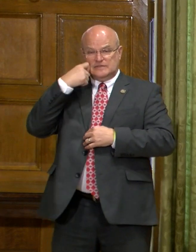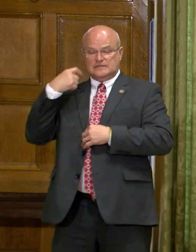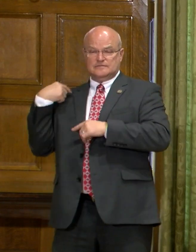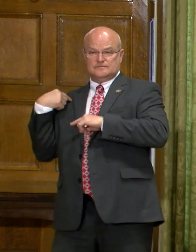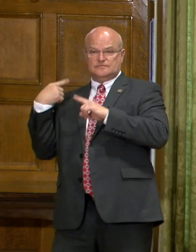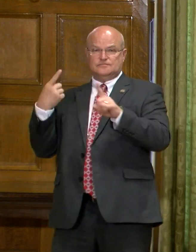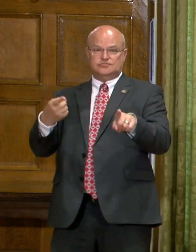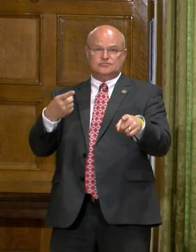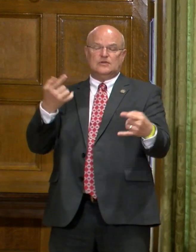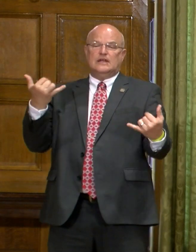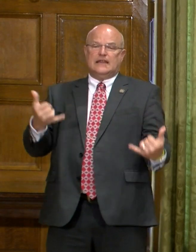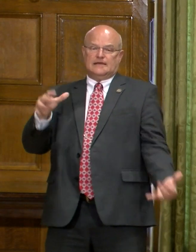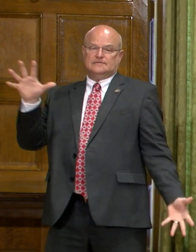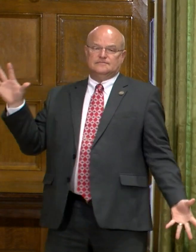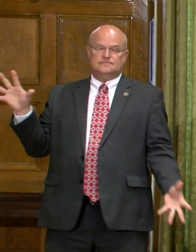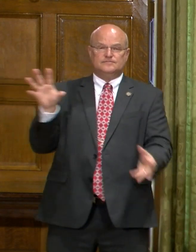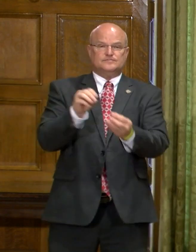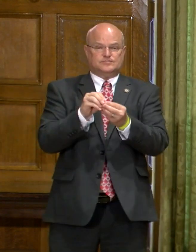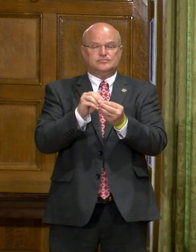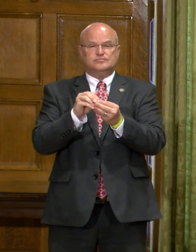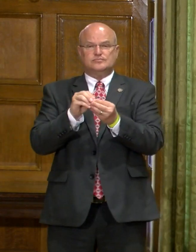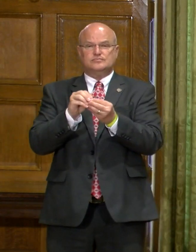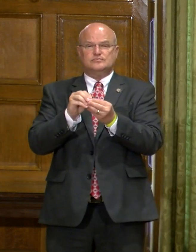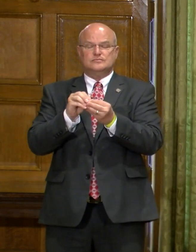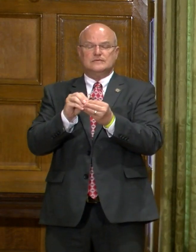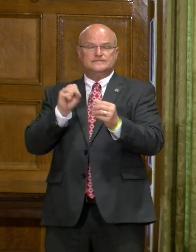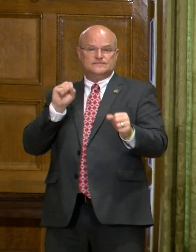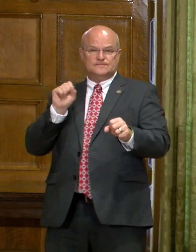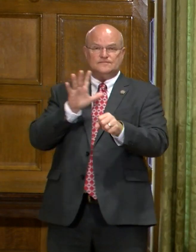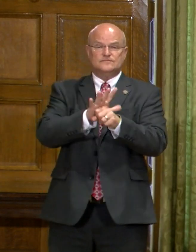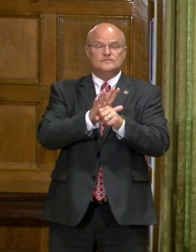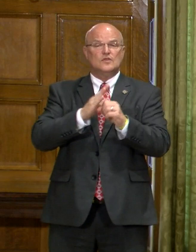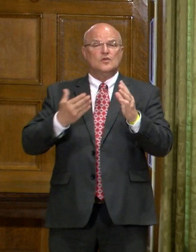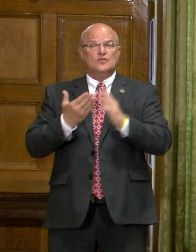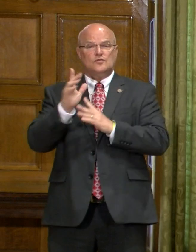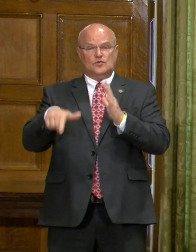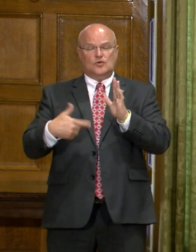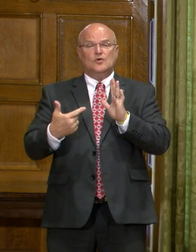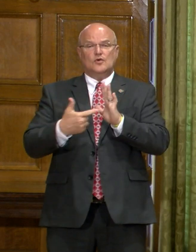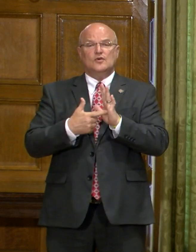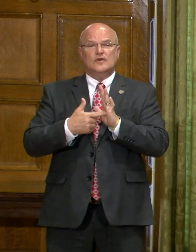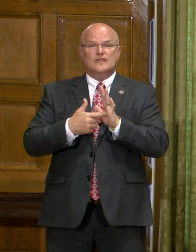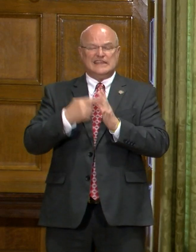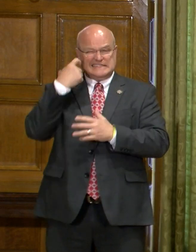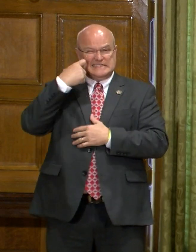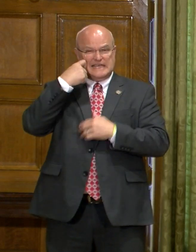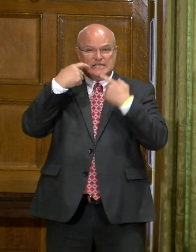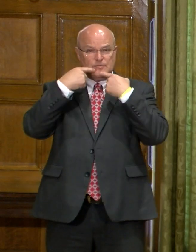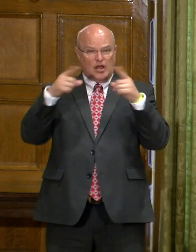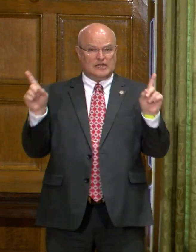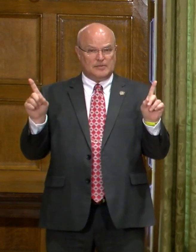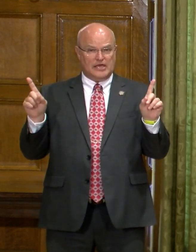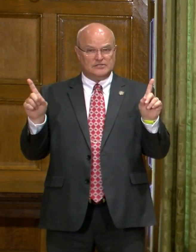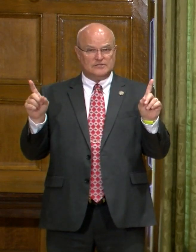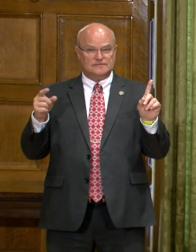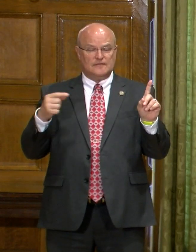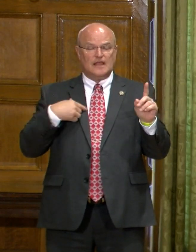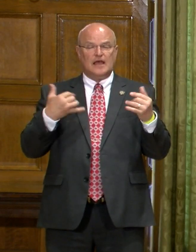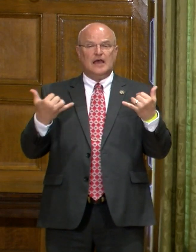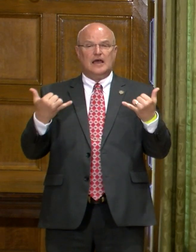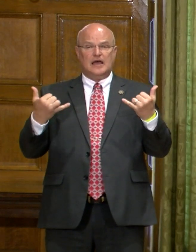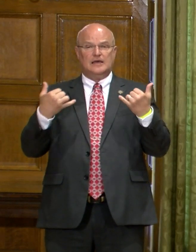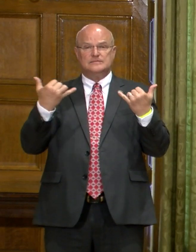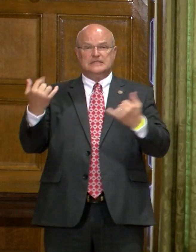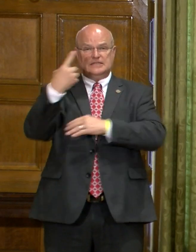are incorporated and reaffirmed through this latest proclamation that I'm issuing